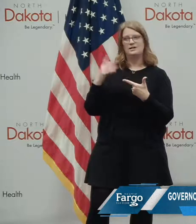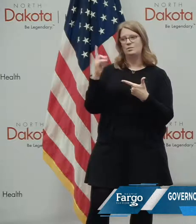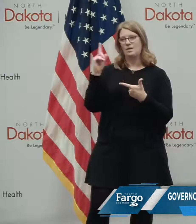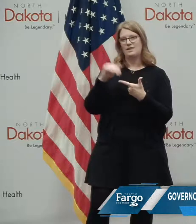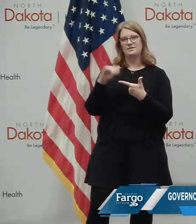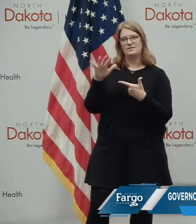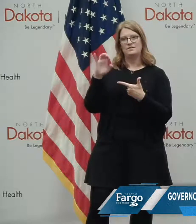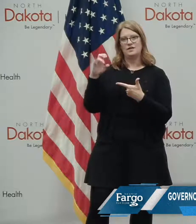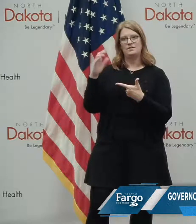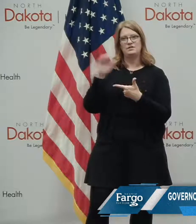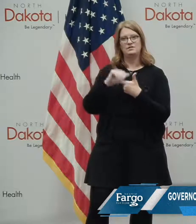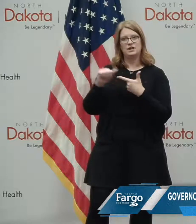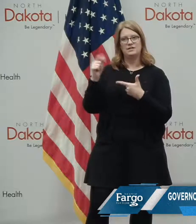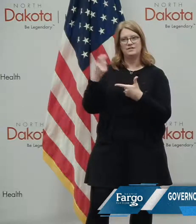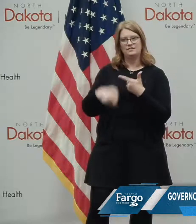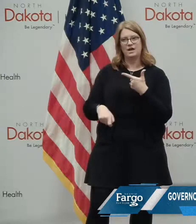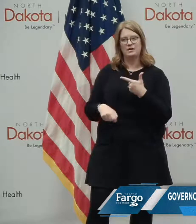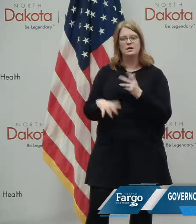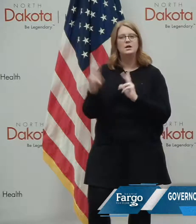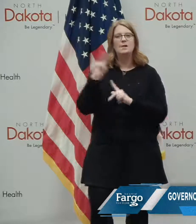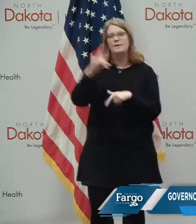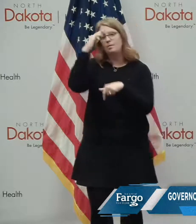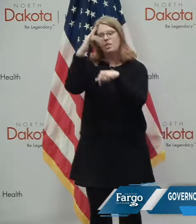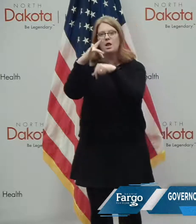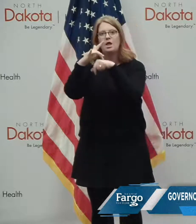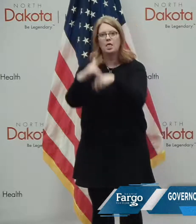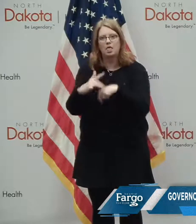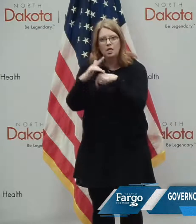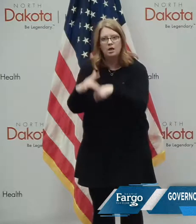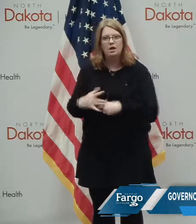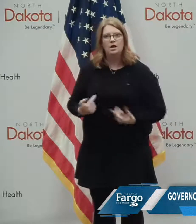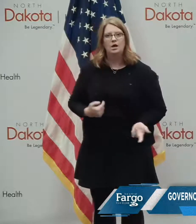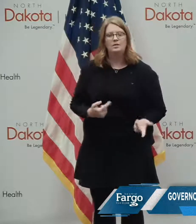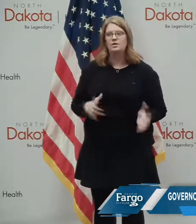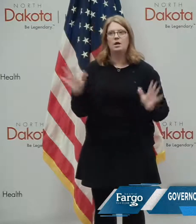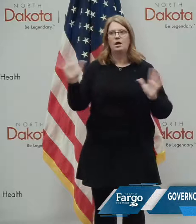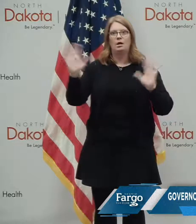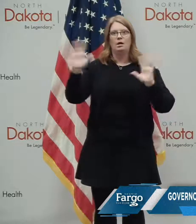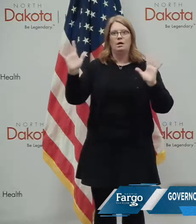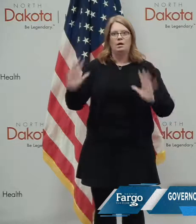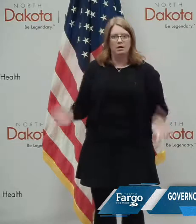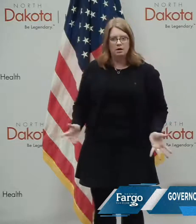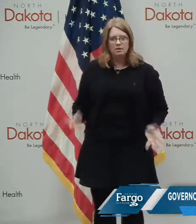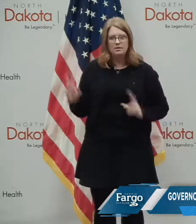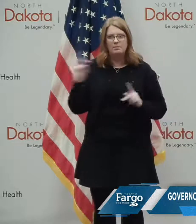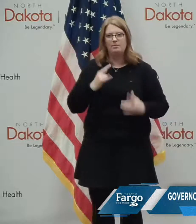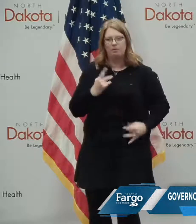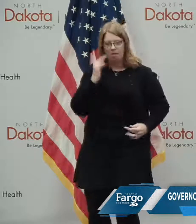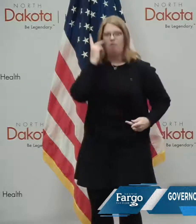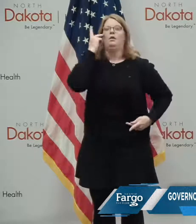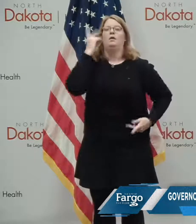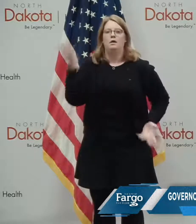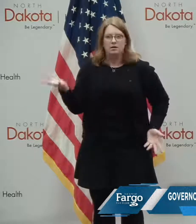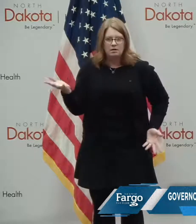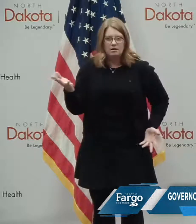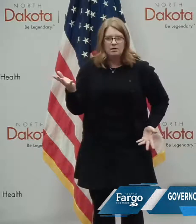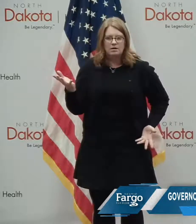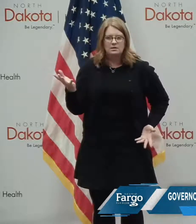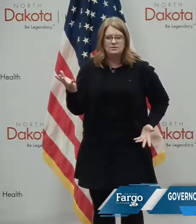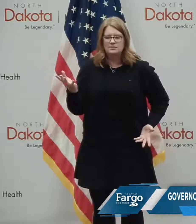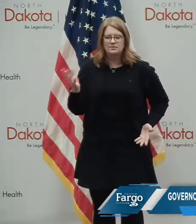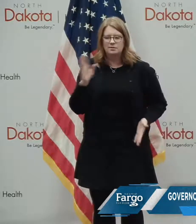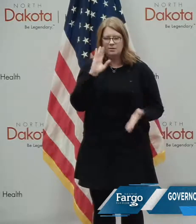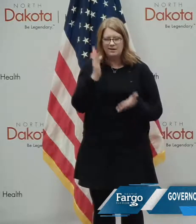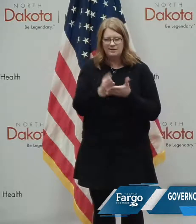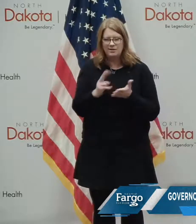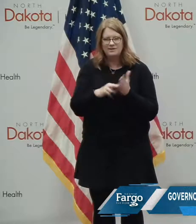$1,500 fine. And people focused on that, and it was a sideshow and distraction because they were focusing on an enforcement penalty in code that we never